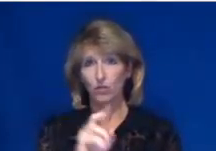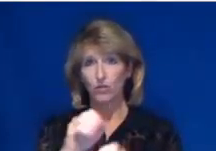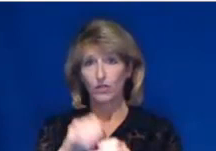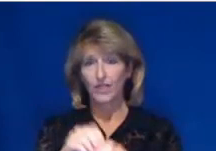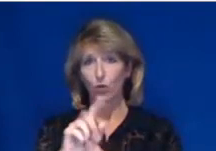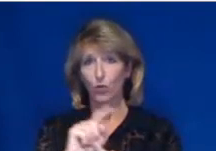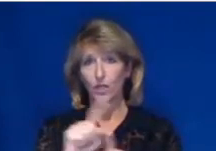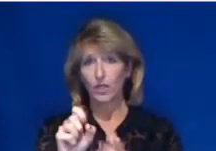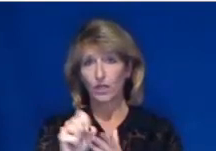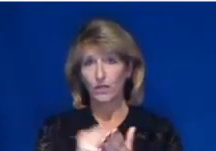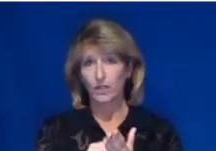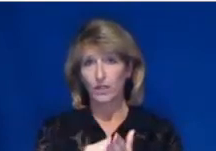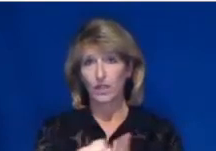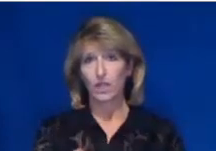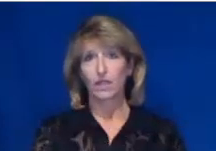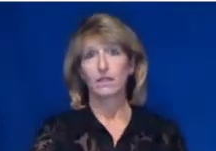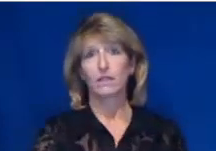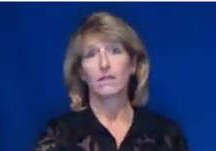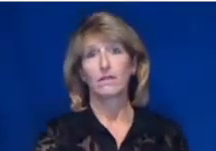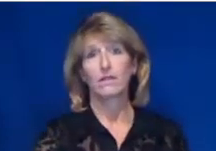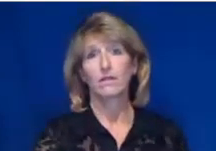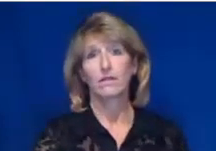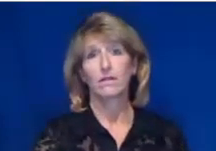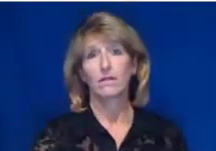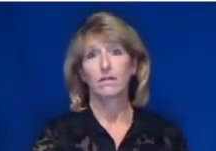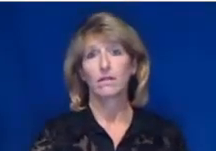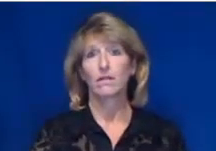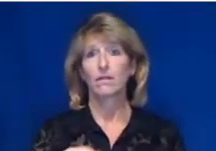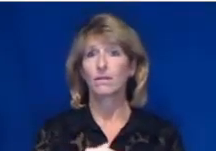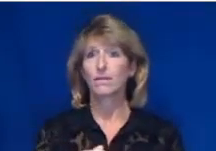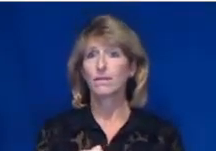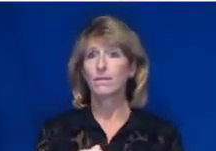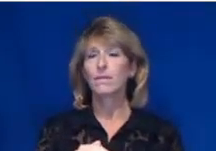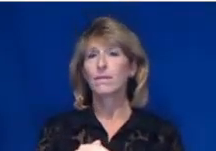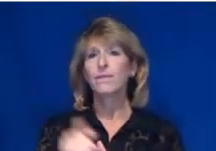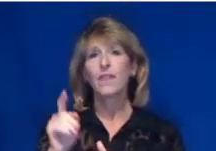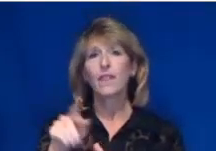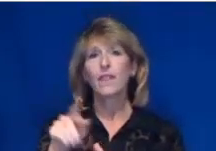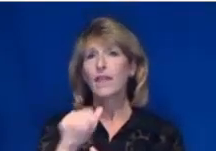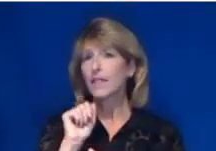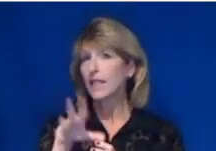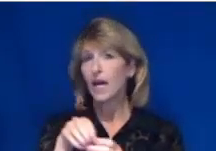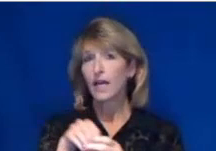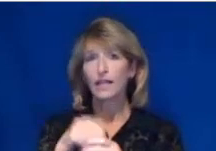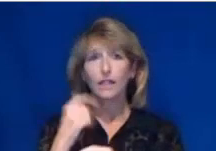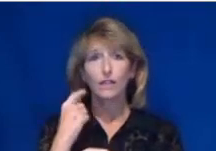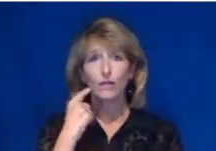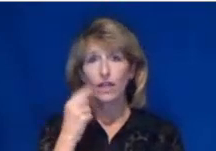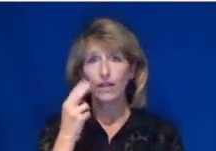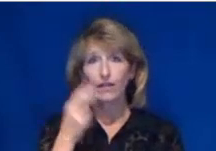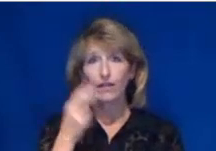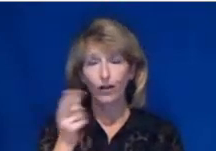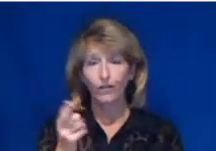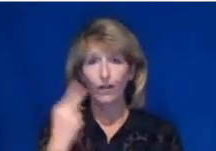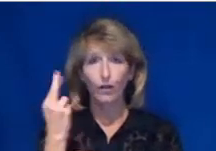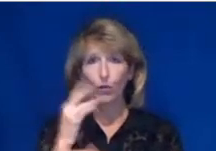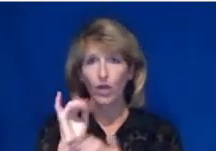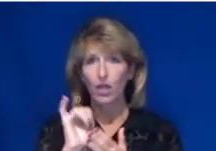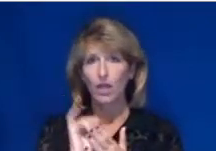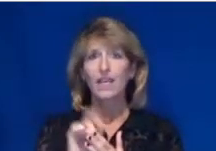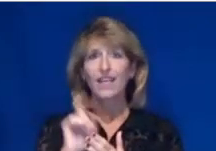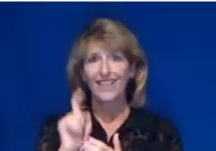They had about 1,000 consumers spread out through 3 different states, and they tested